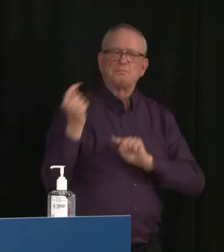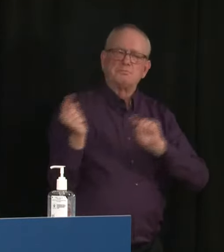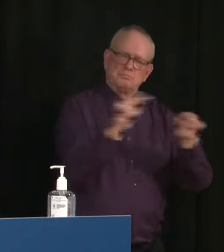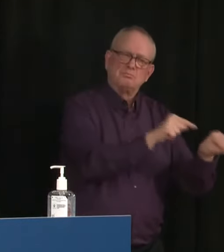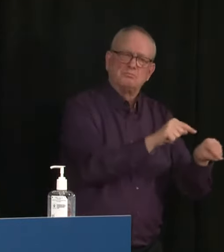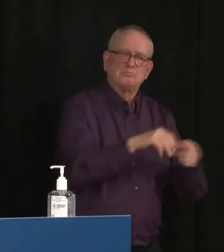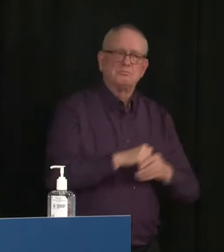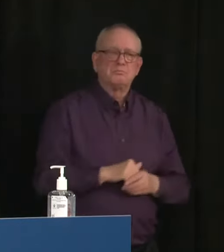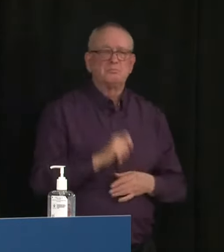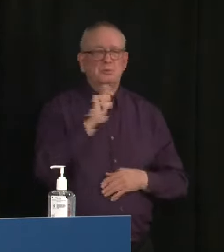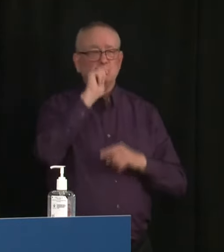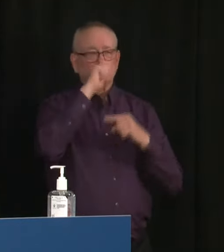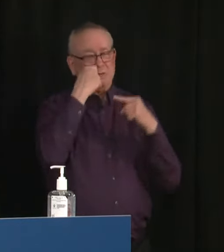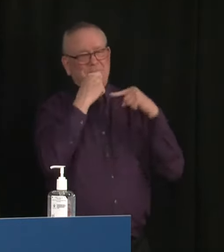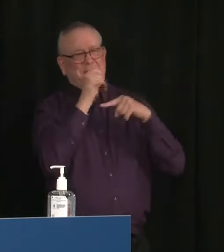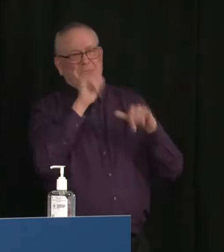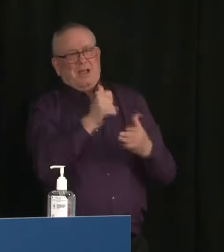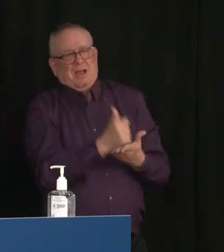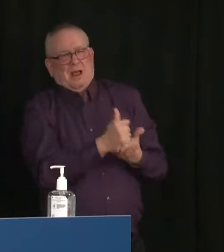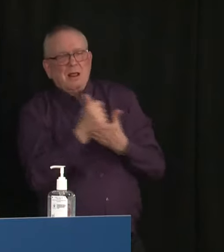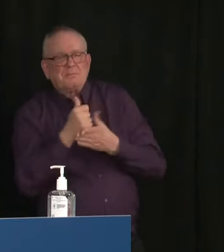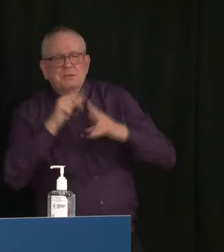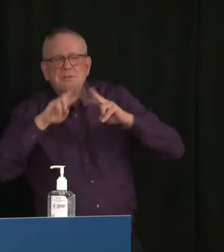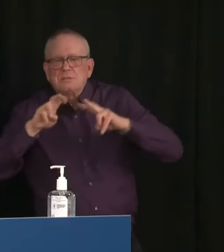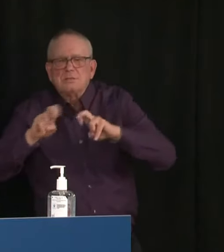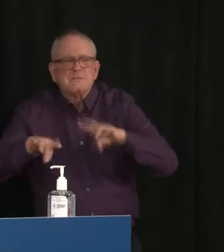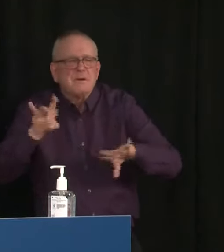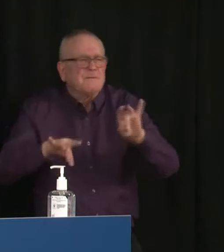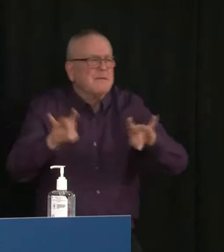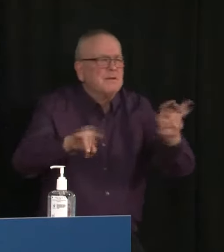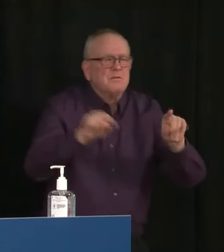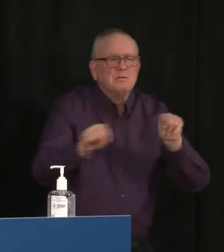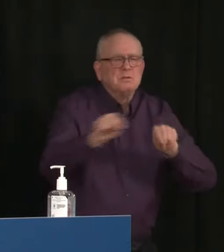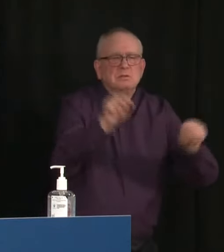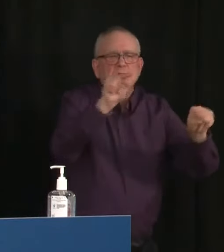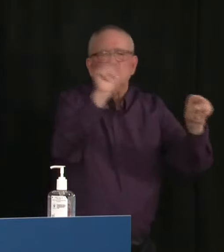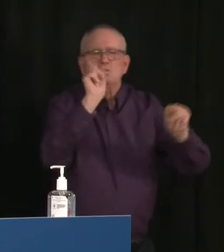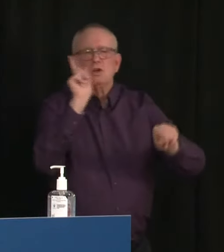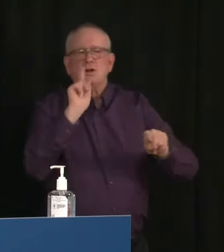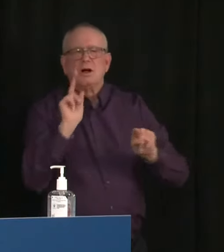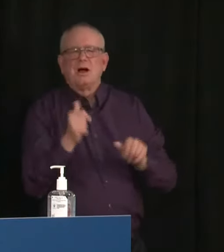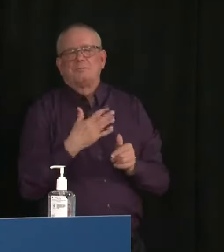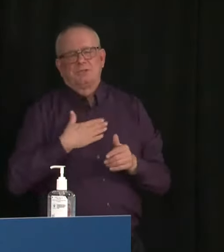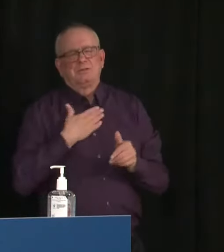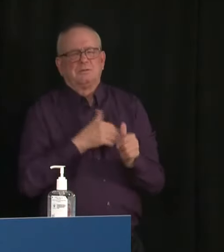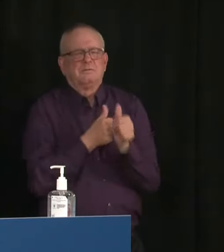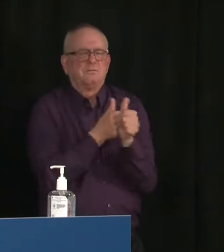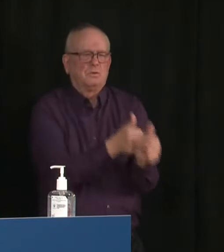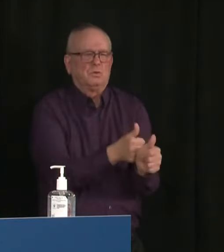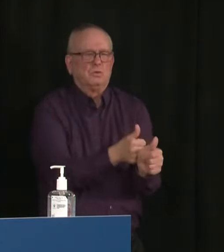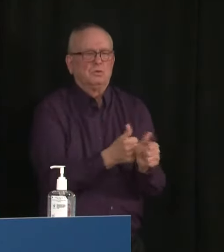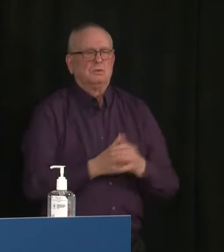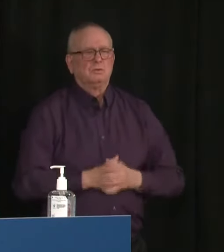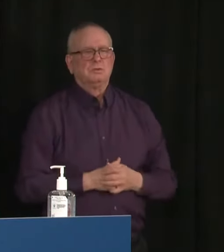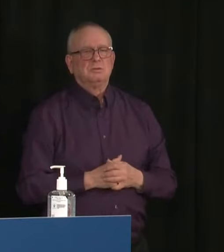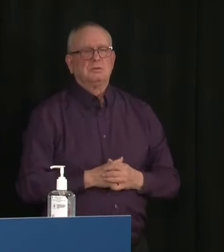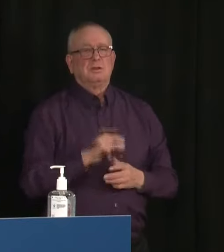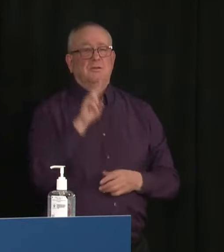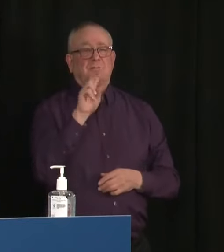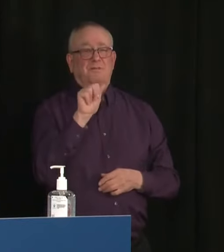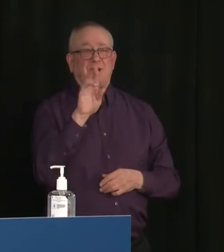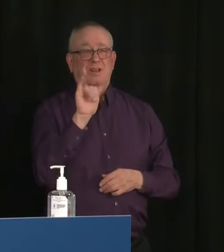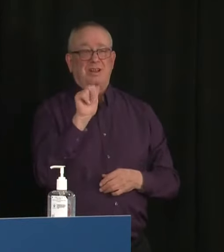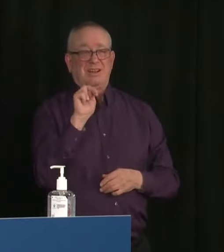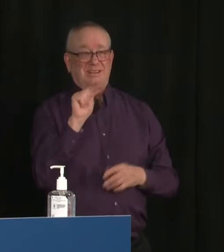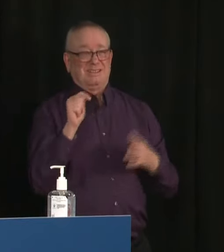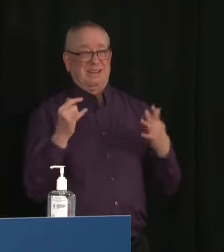We have identified 812 additional cases of variants of concern in the last 24 hours, with variants now representing